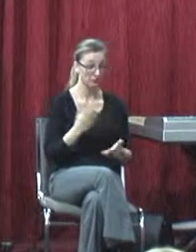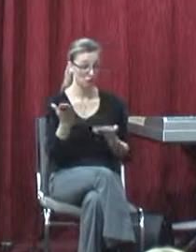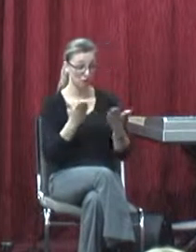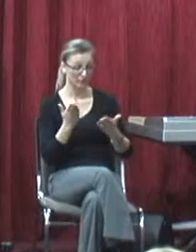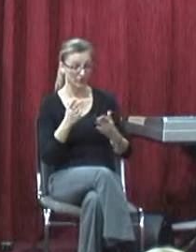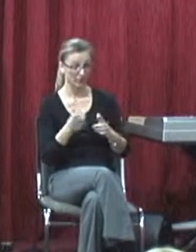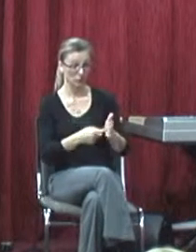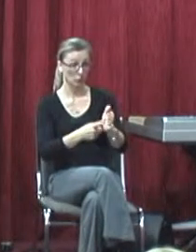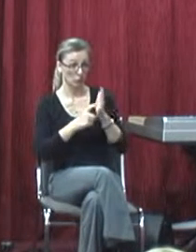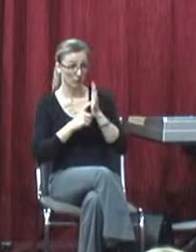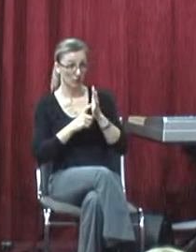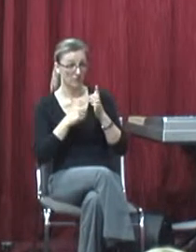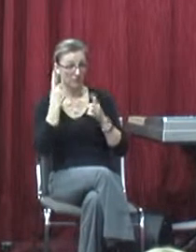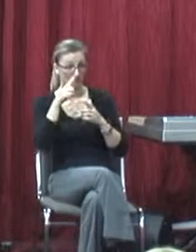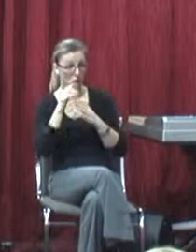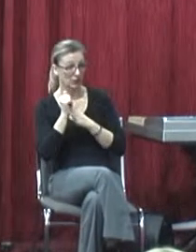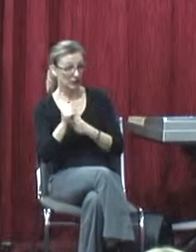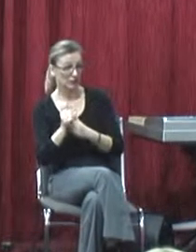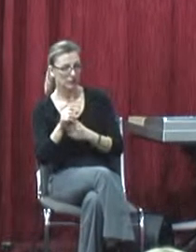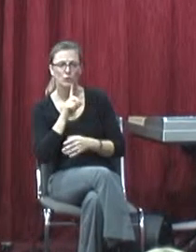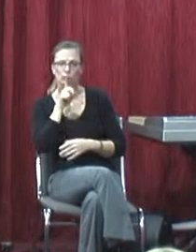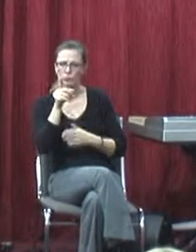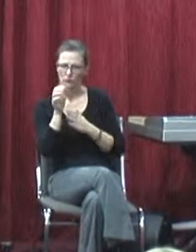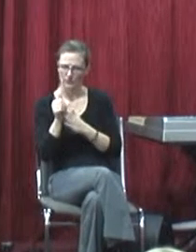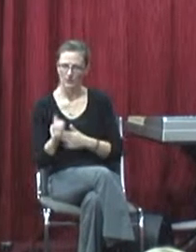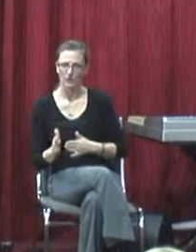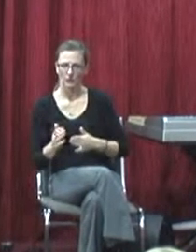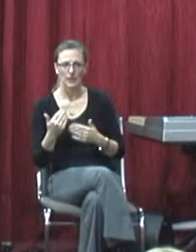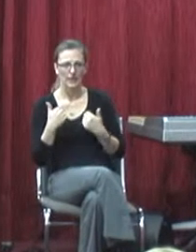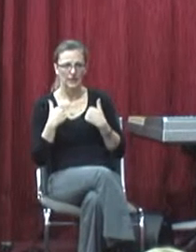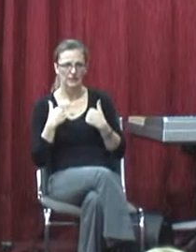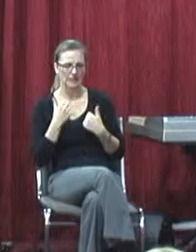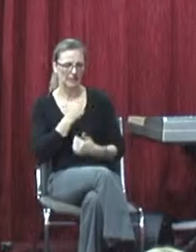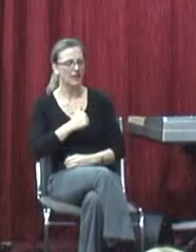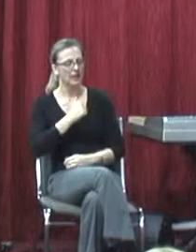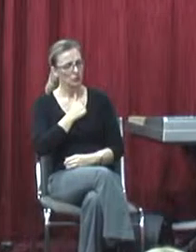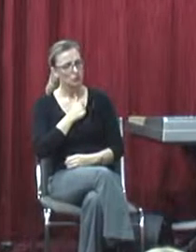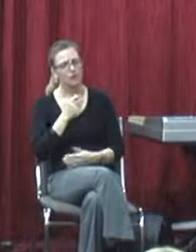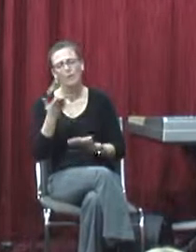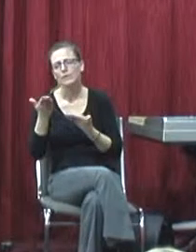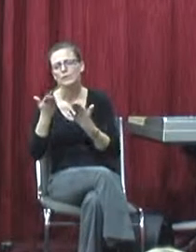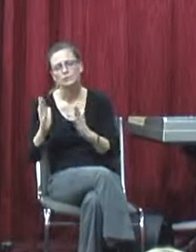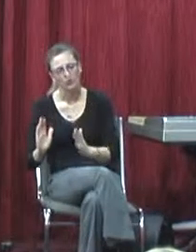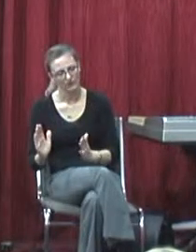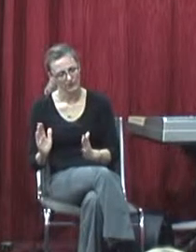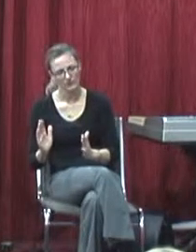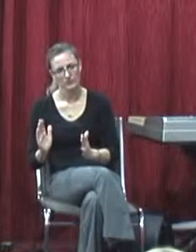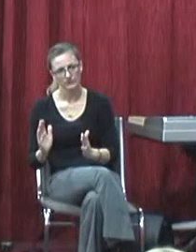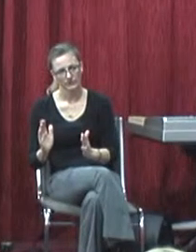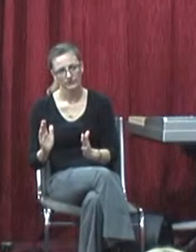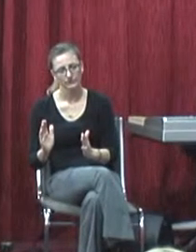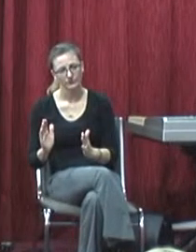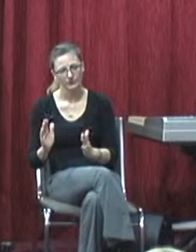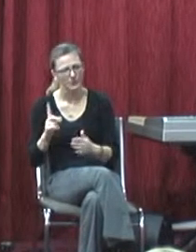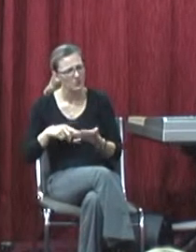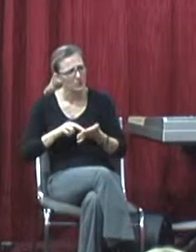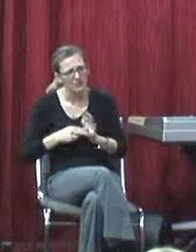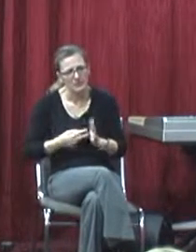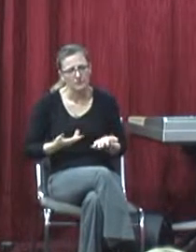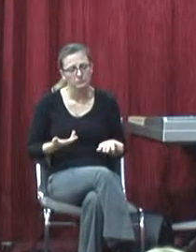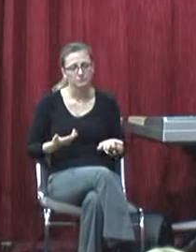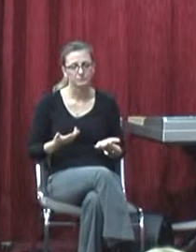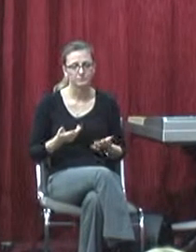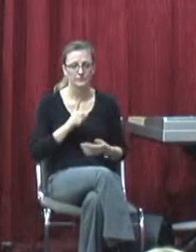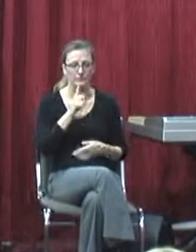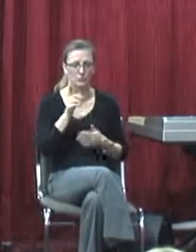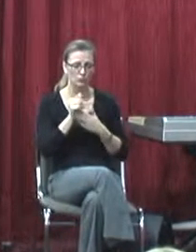leading. A true leader has the attitude of a servant. What do I mean by that? A